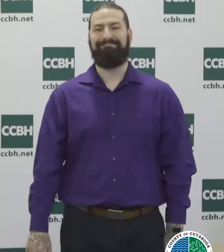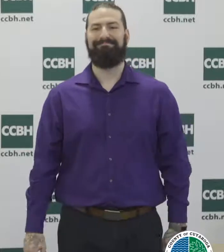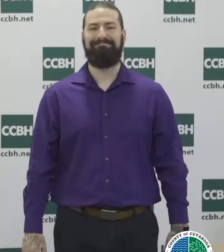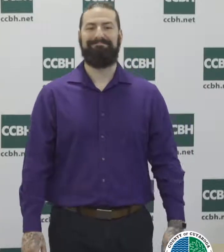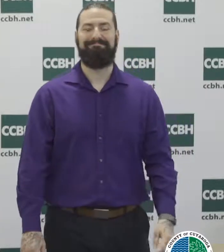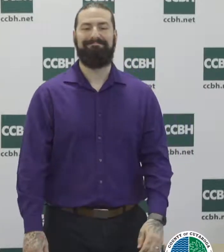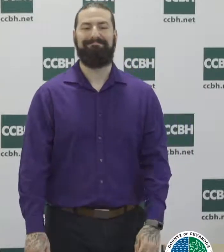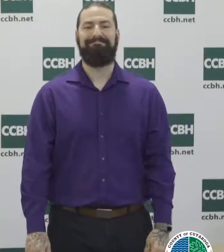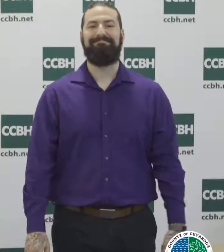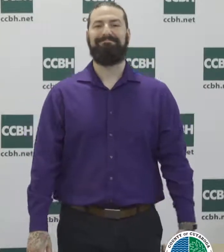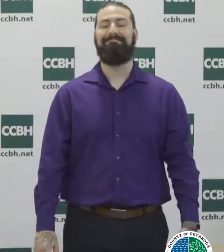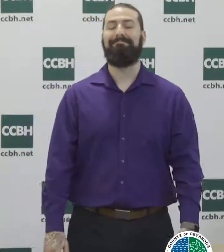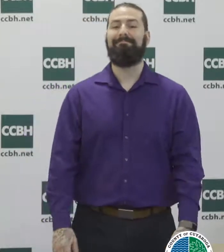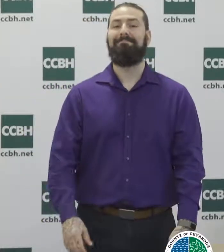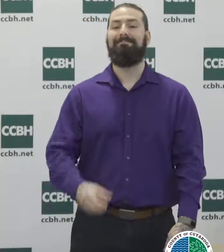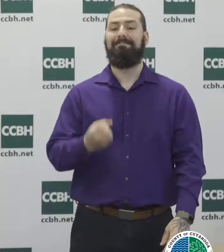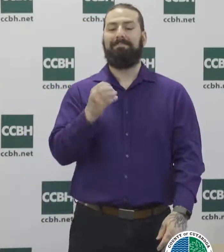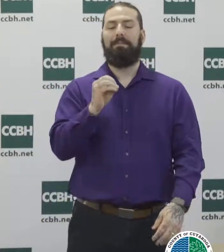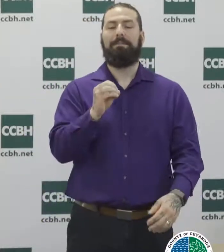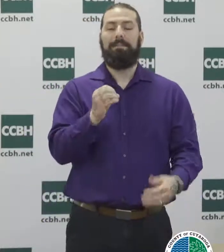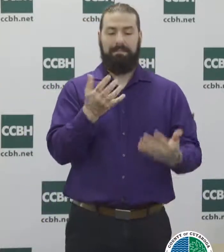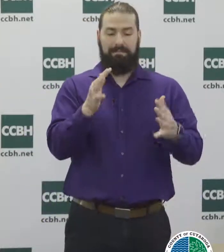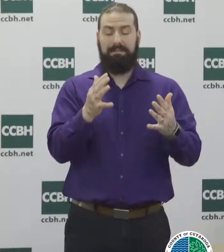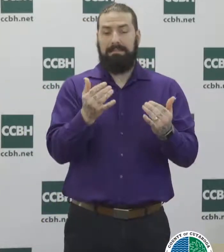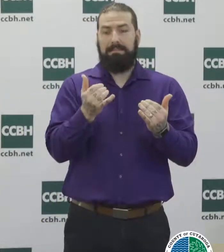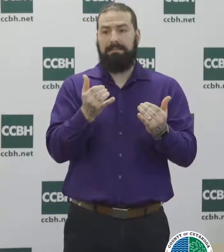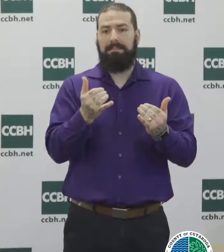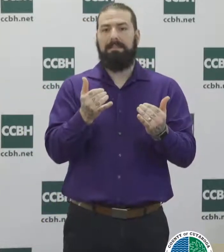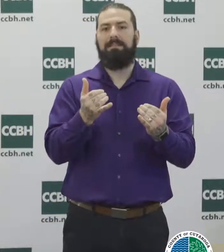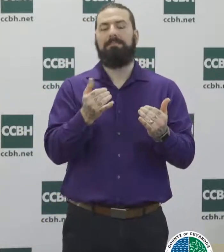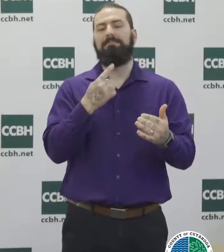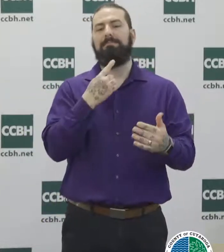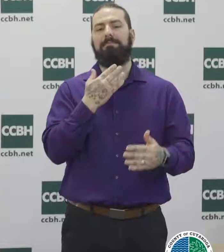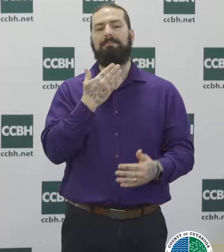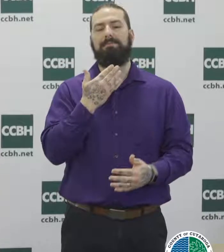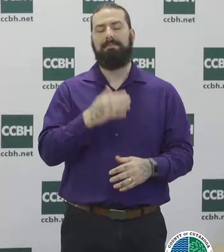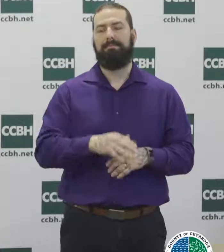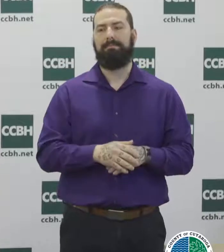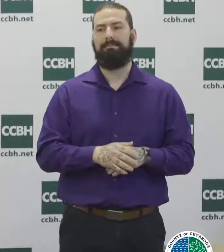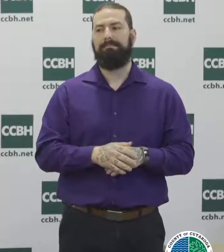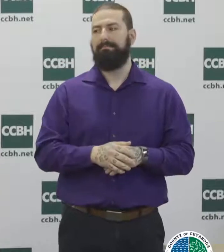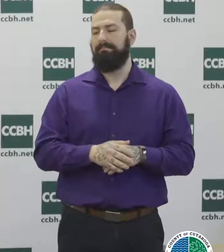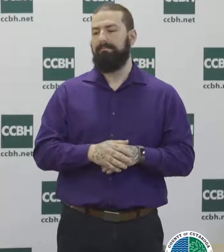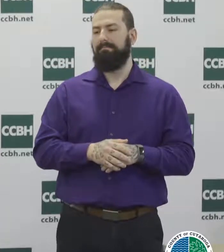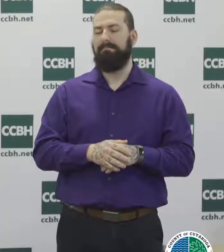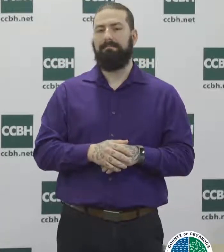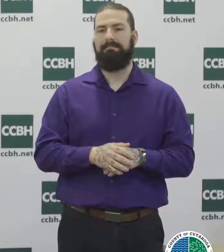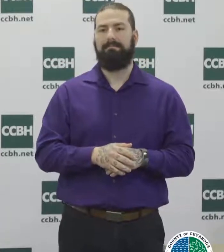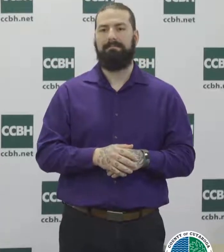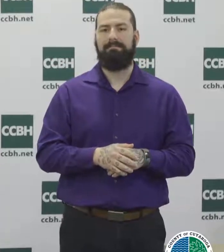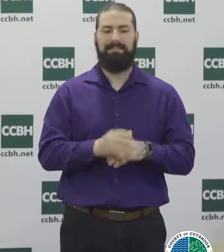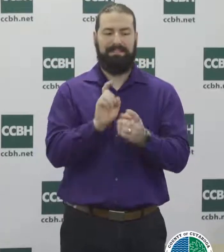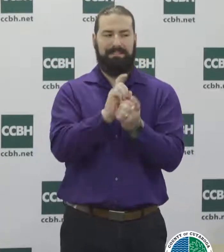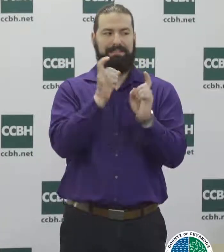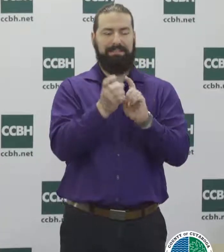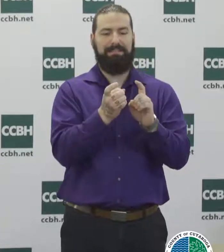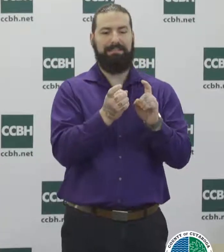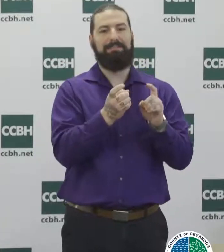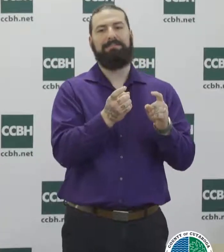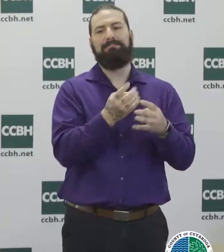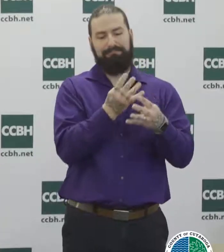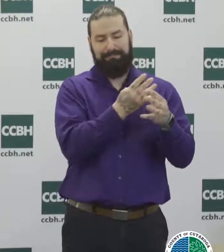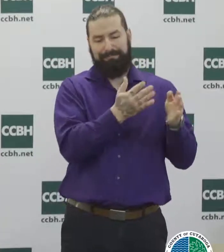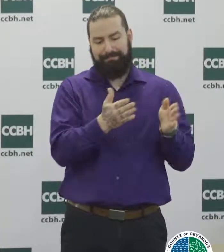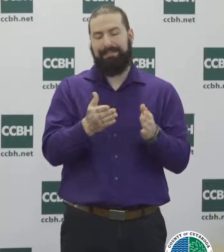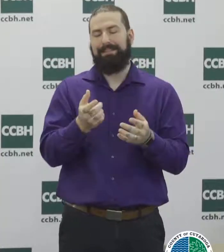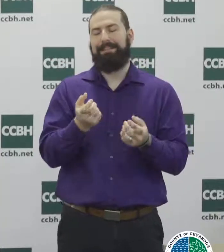Okay. So I'm going to end this morning with a moment of gratitude, flipping it up, changing it up a little bit today. I